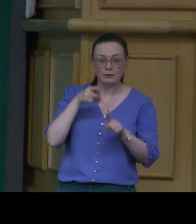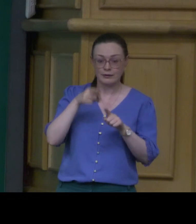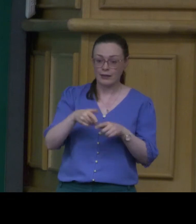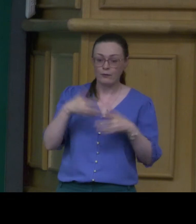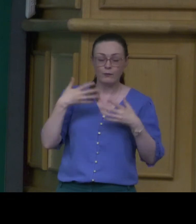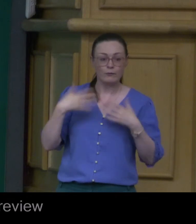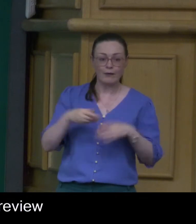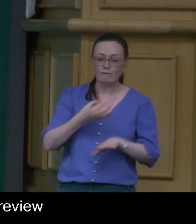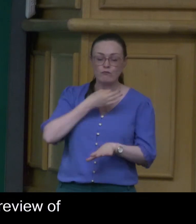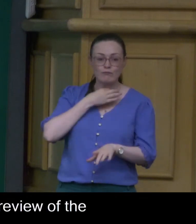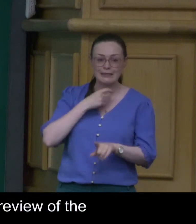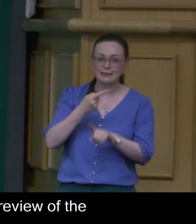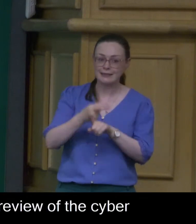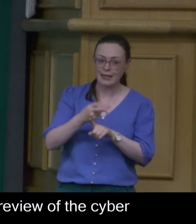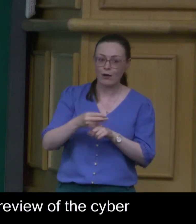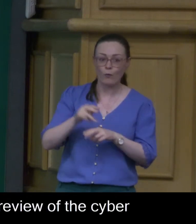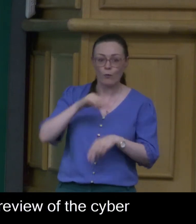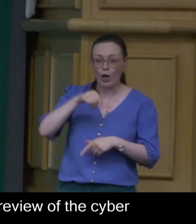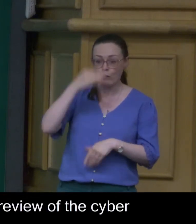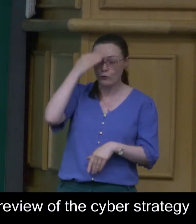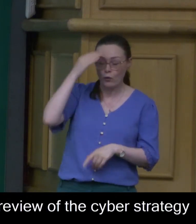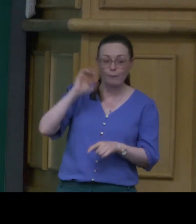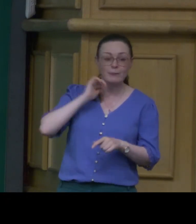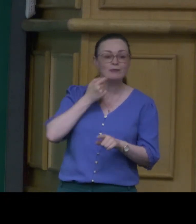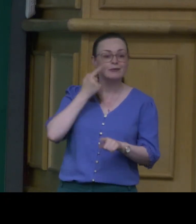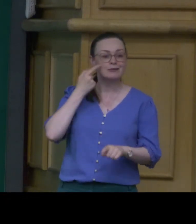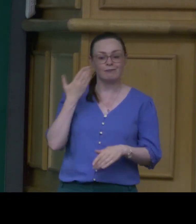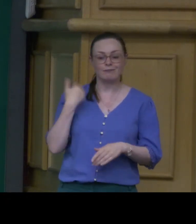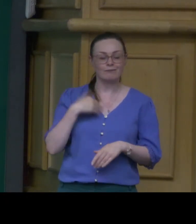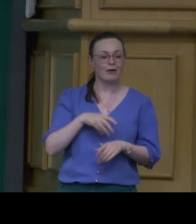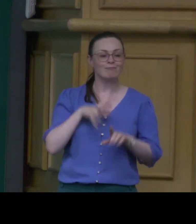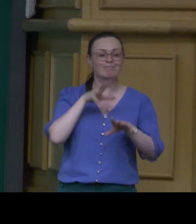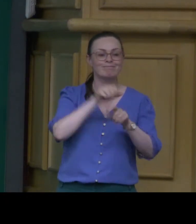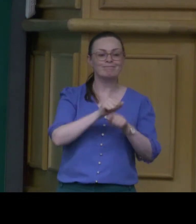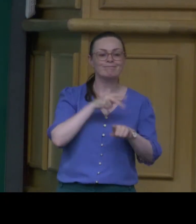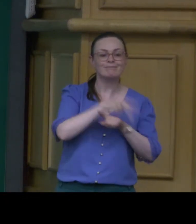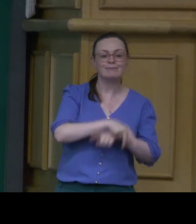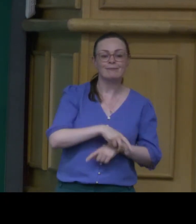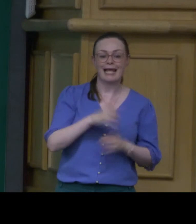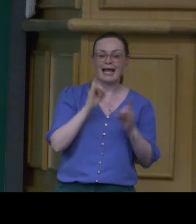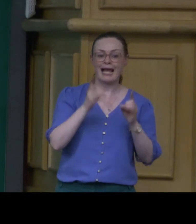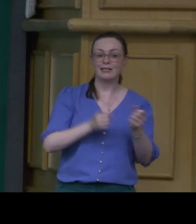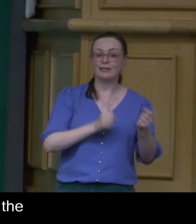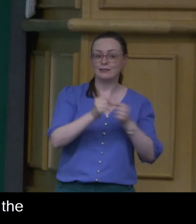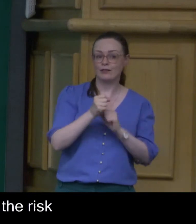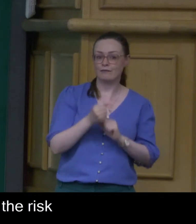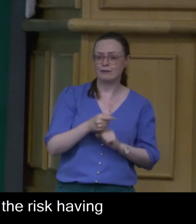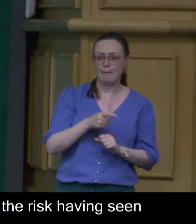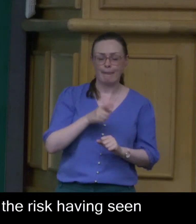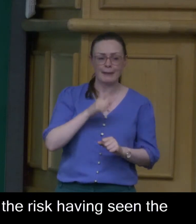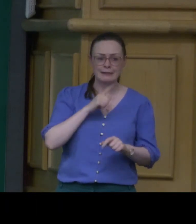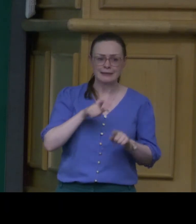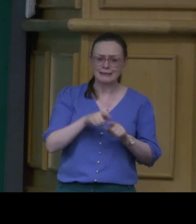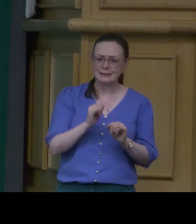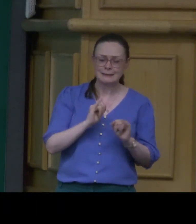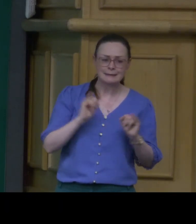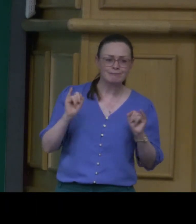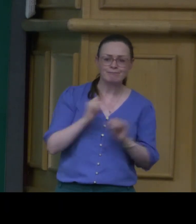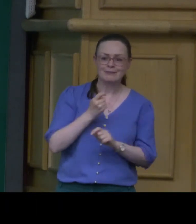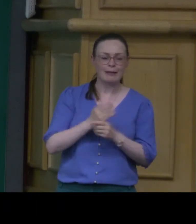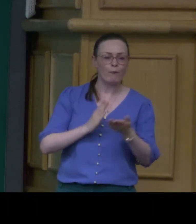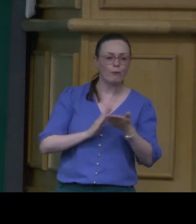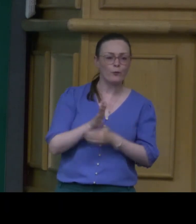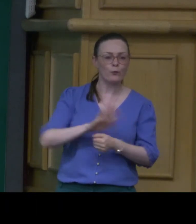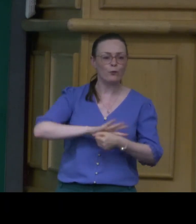and the nature of the risk there, having seen the attack on our health services in the very critical moment during